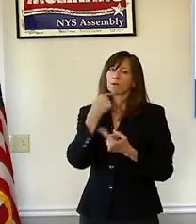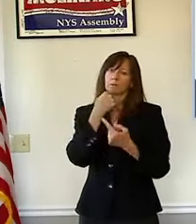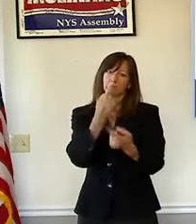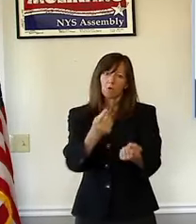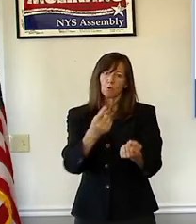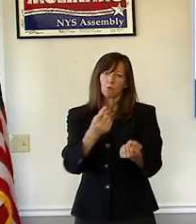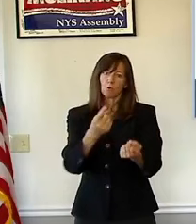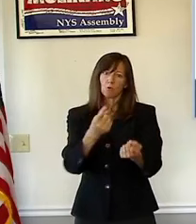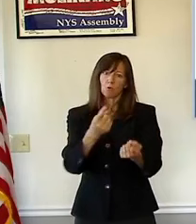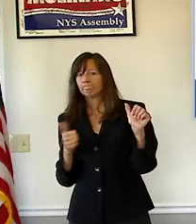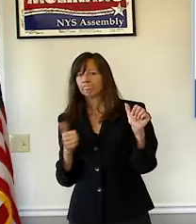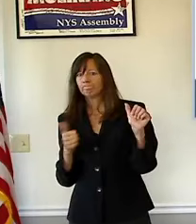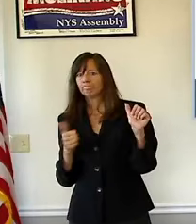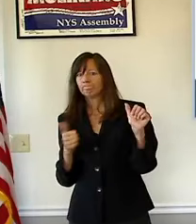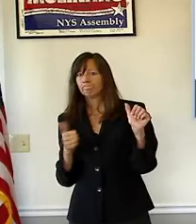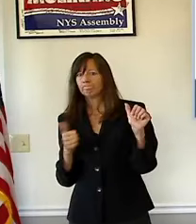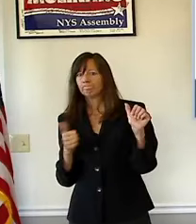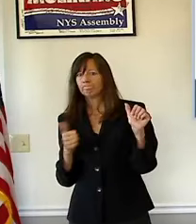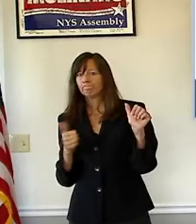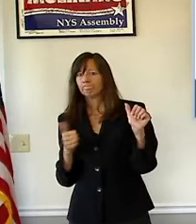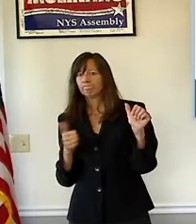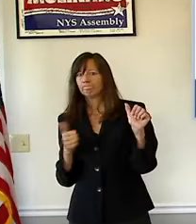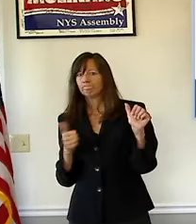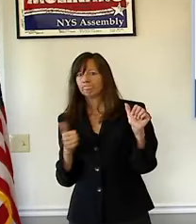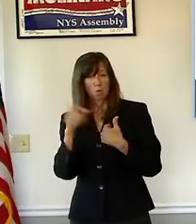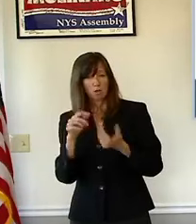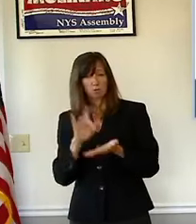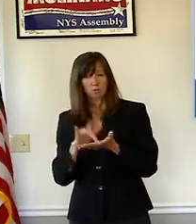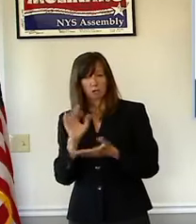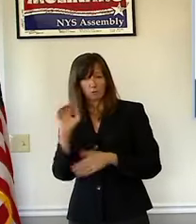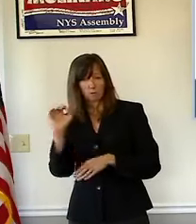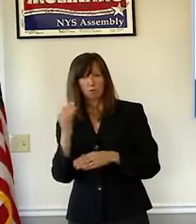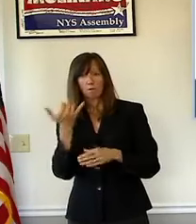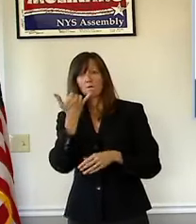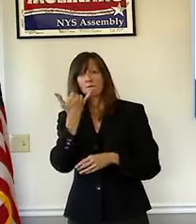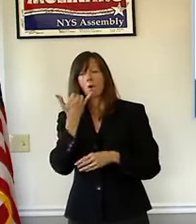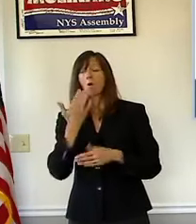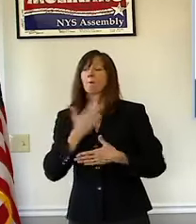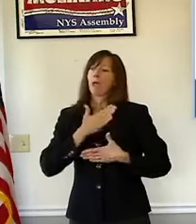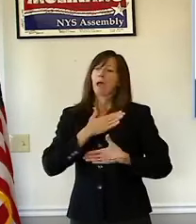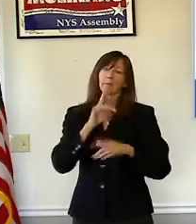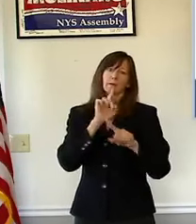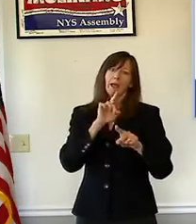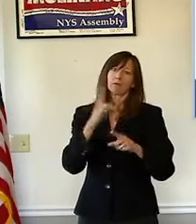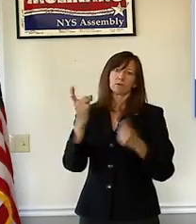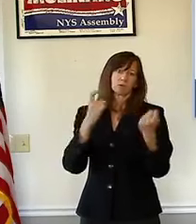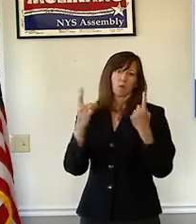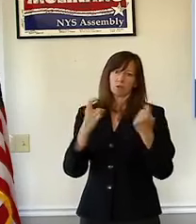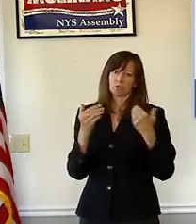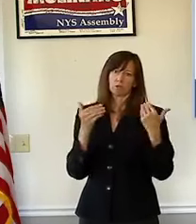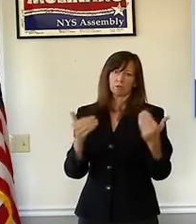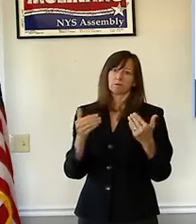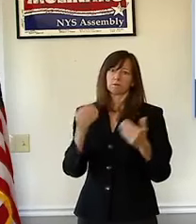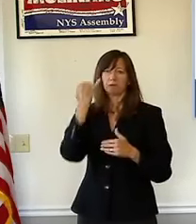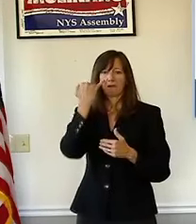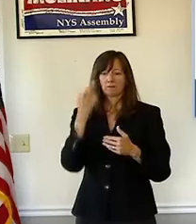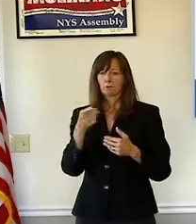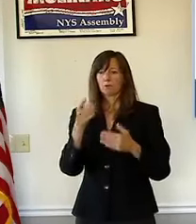We'll keep you posted. If you have a question, dial zero on the phone. Happy to get you online. Happy to answer your questions as well if you